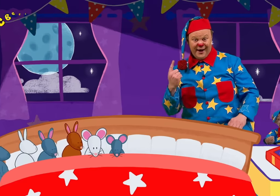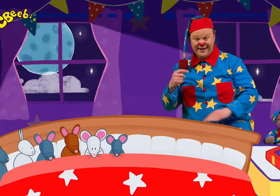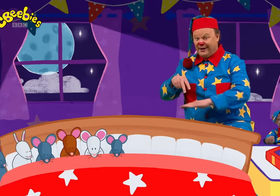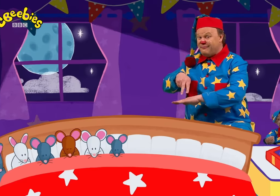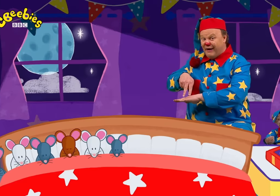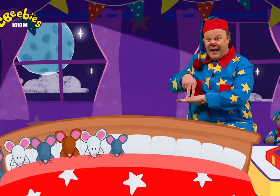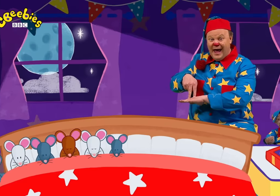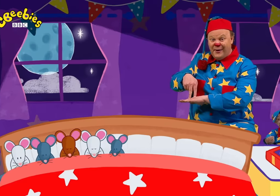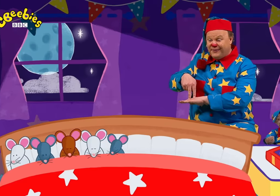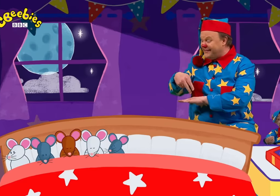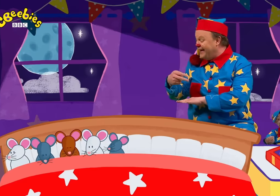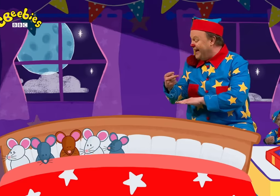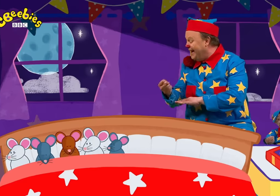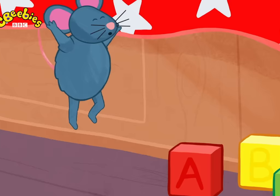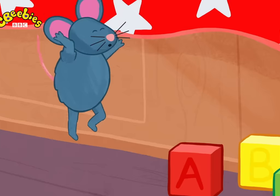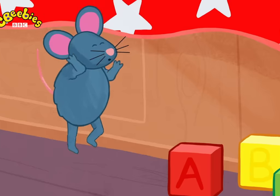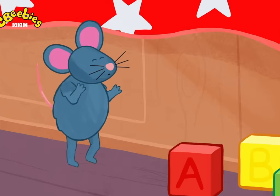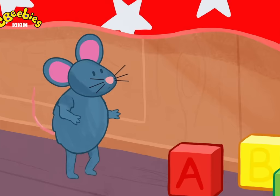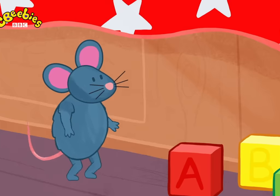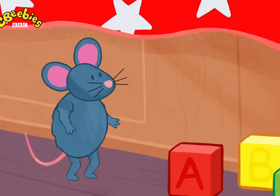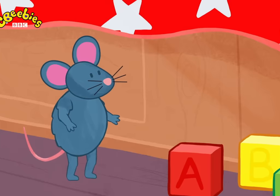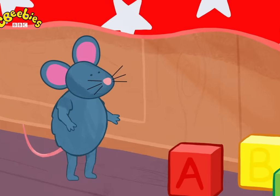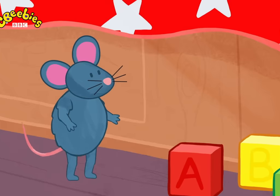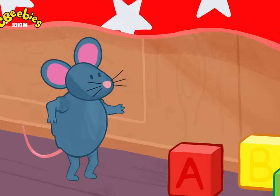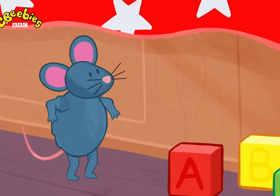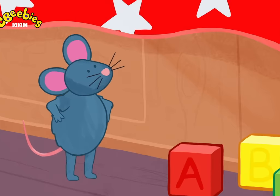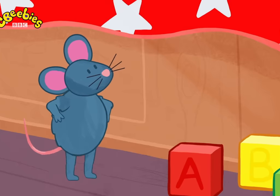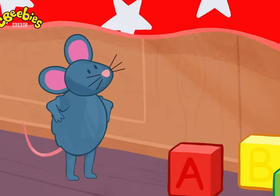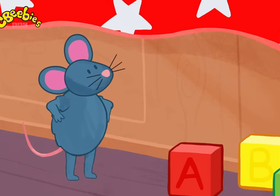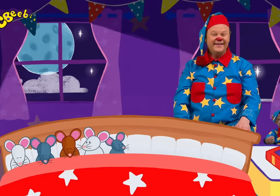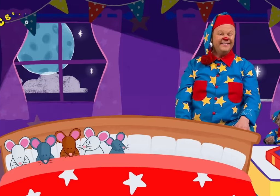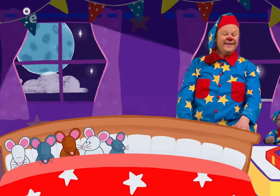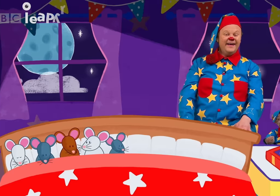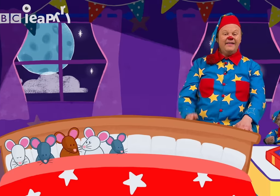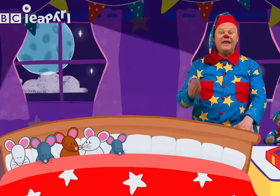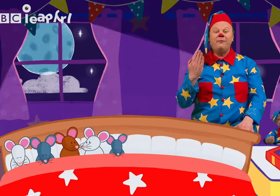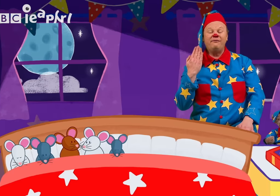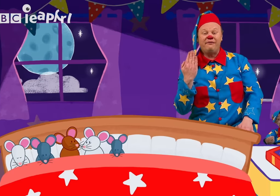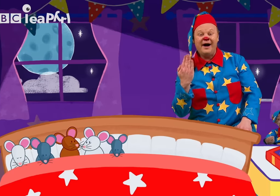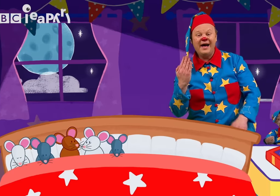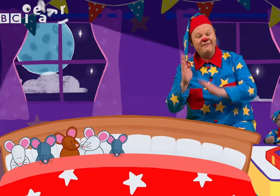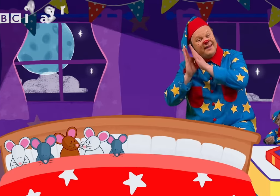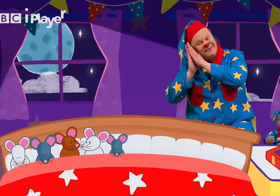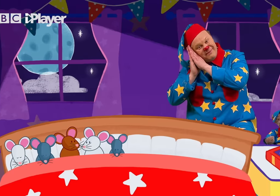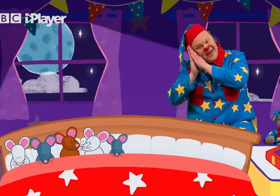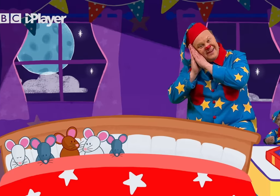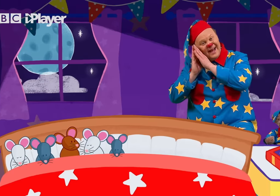one fell out. Oh, and another! There were 5 in a bed and